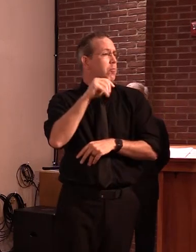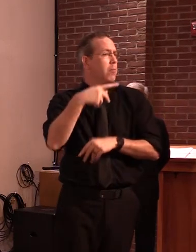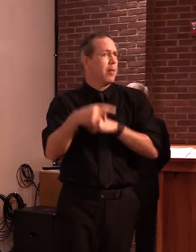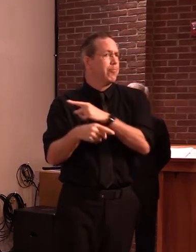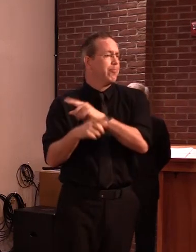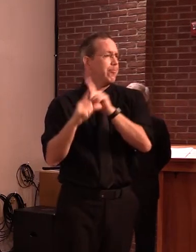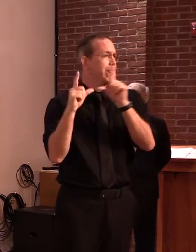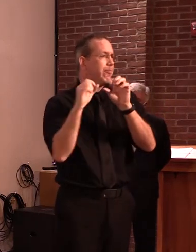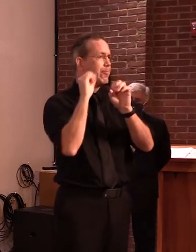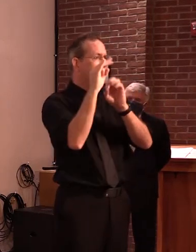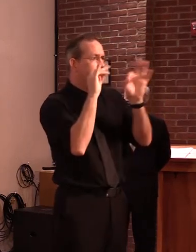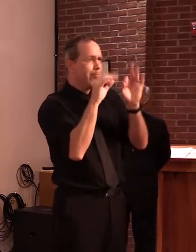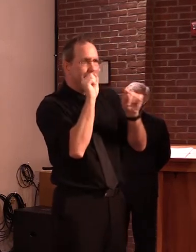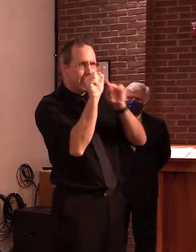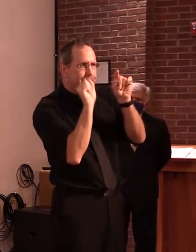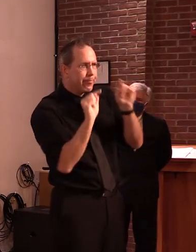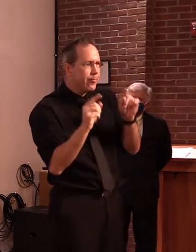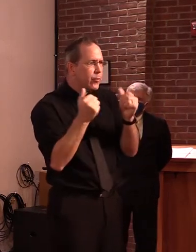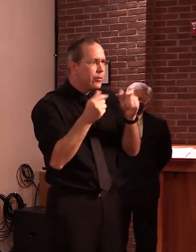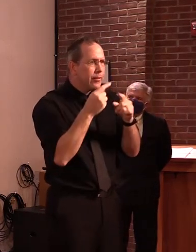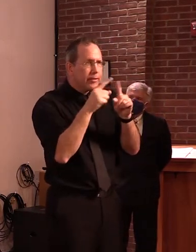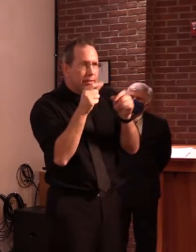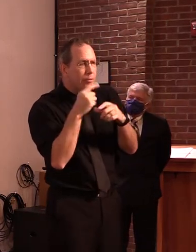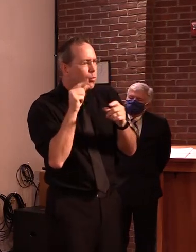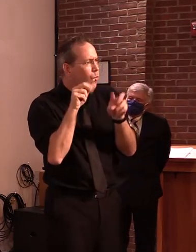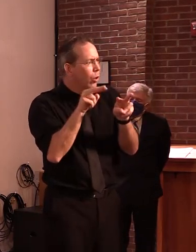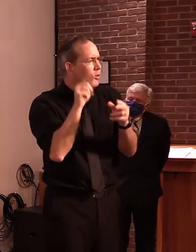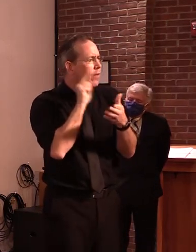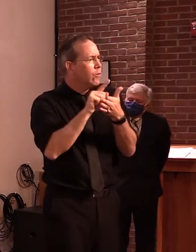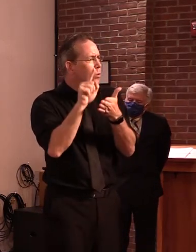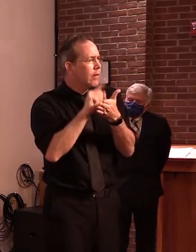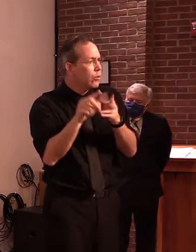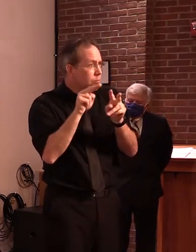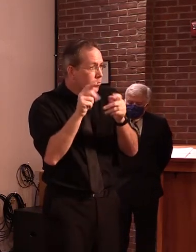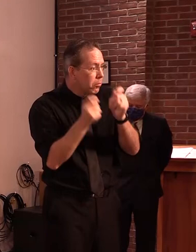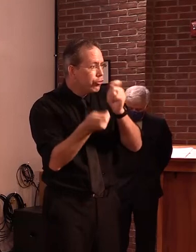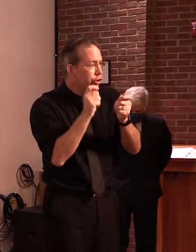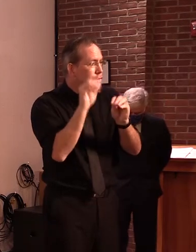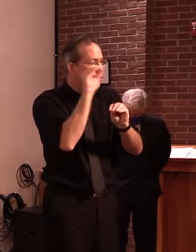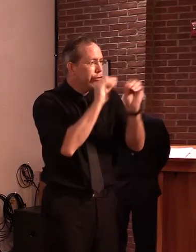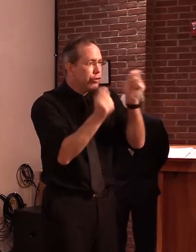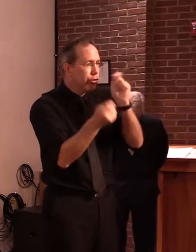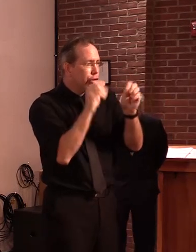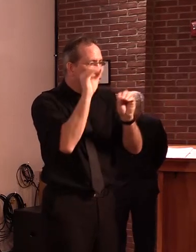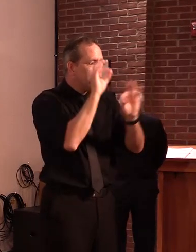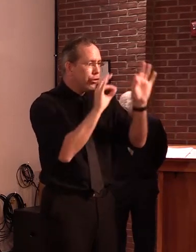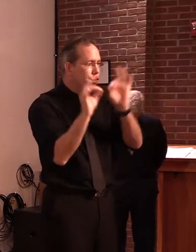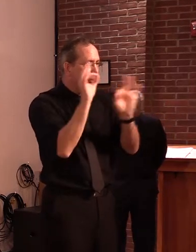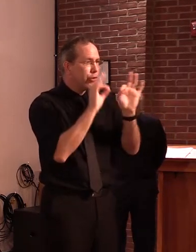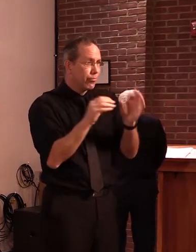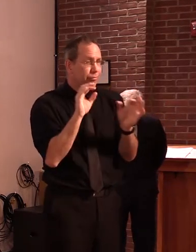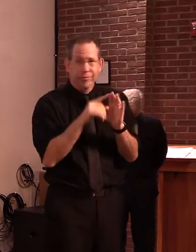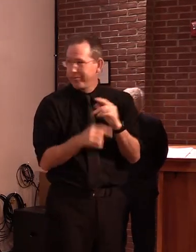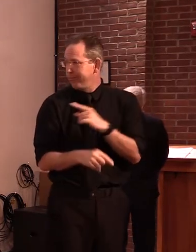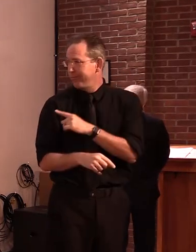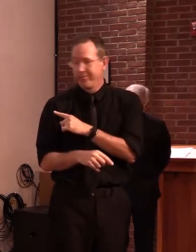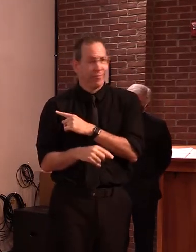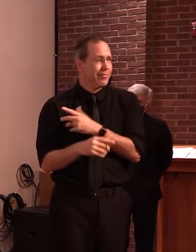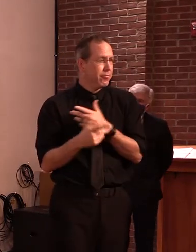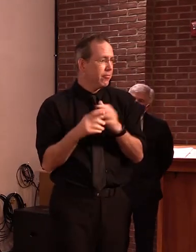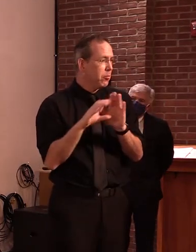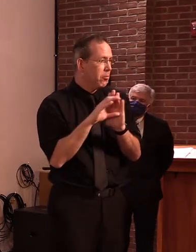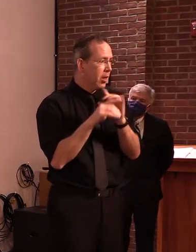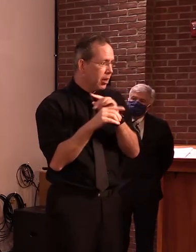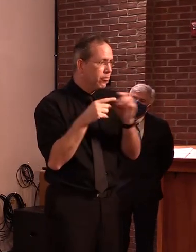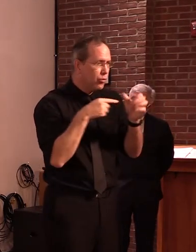it's important to do this modeling every single week to see just what we saw today. And that's why I decided to move forward with the